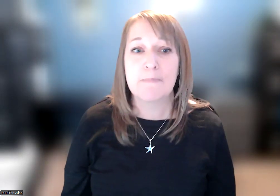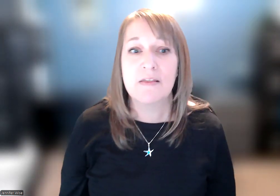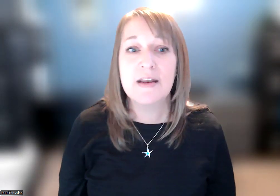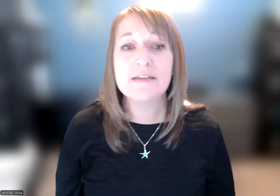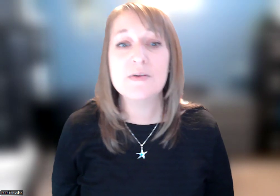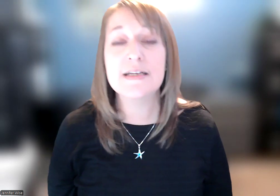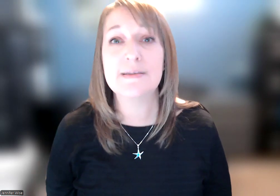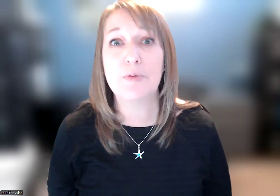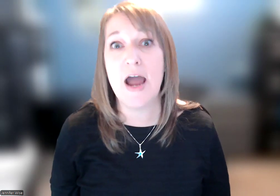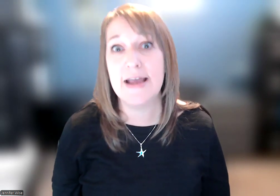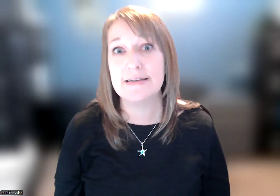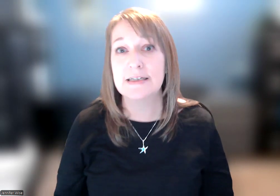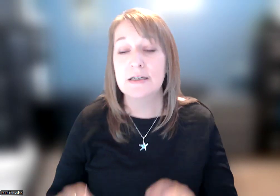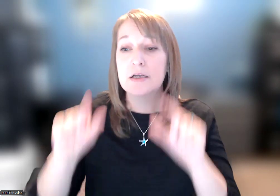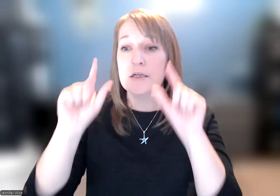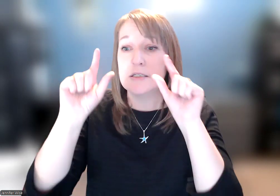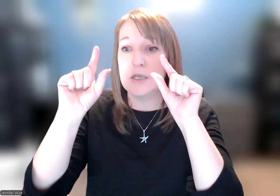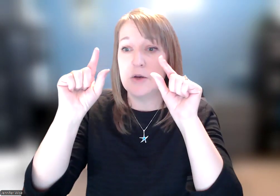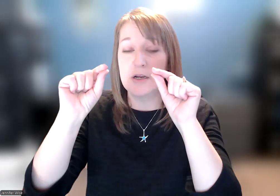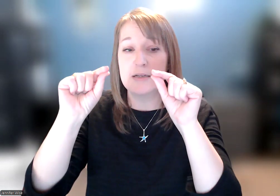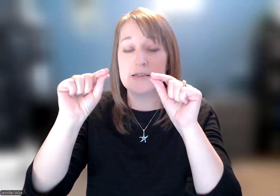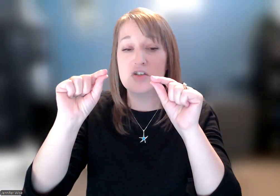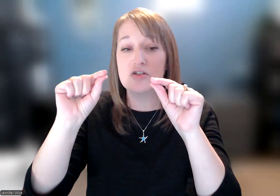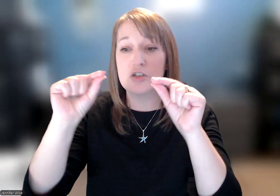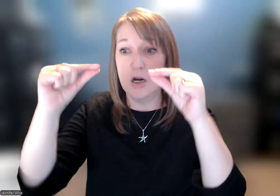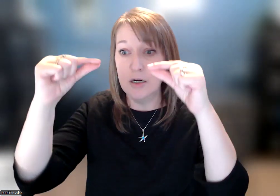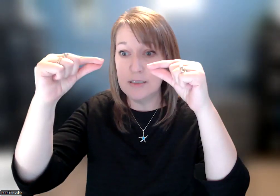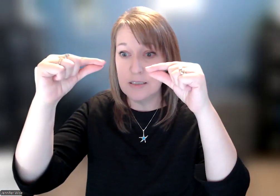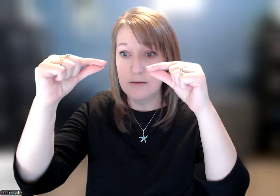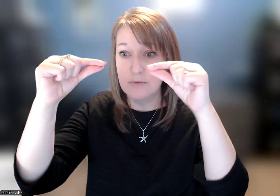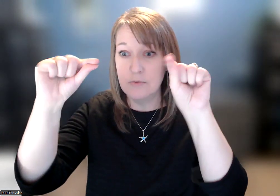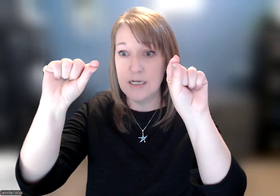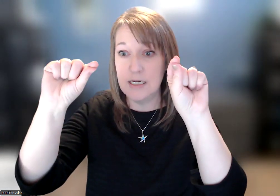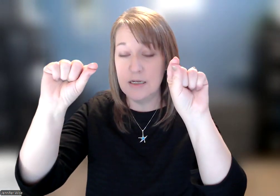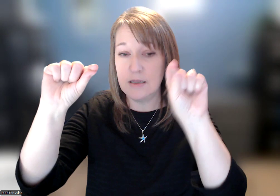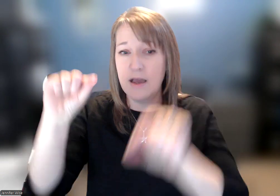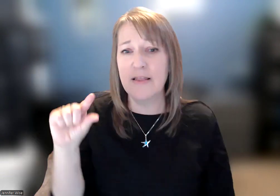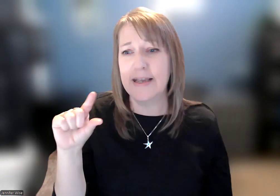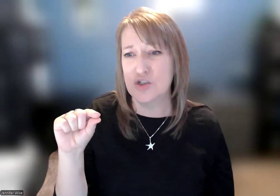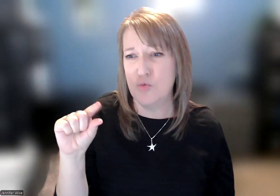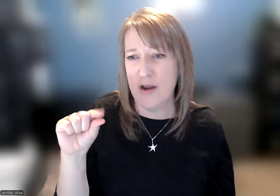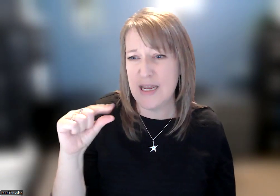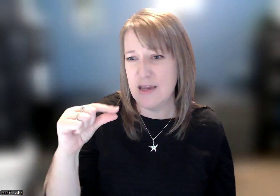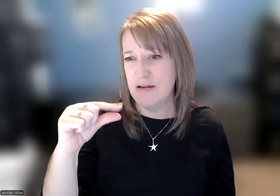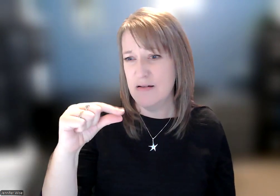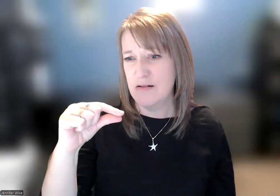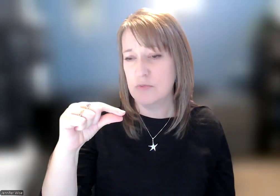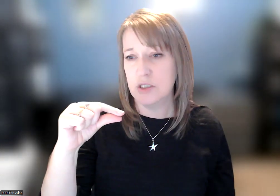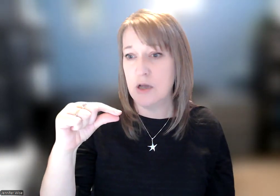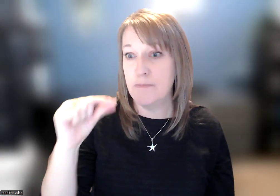The next one is surprised. So you're going to start with kind of like a 20, only you're not